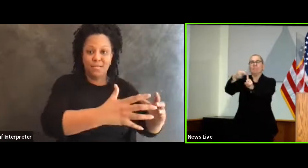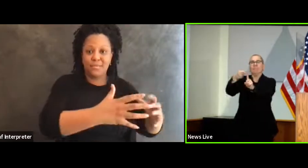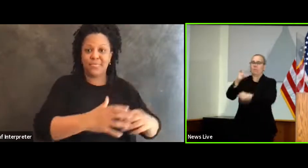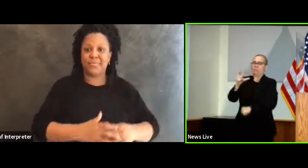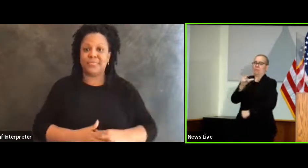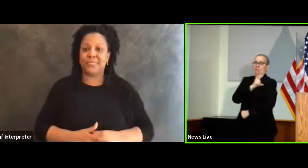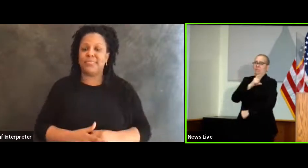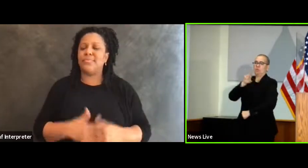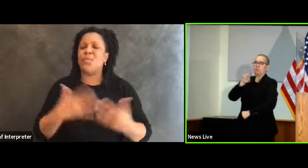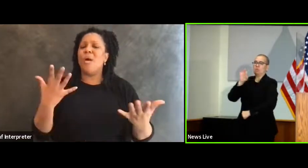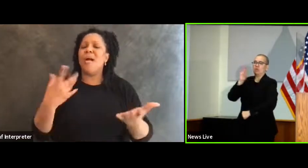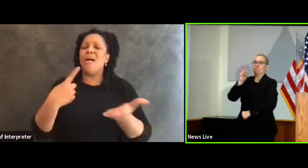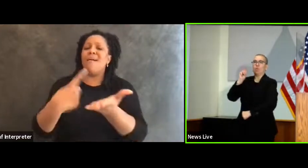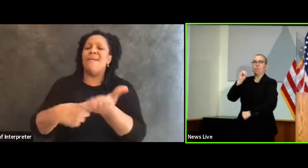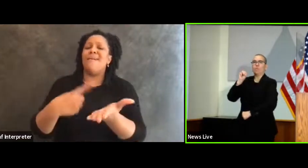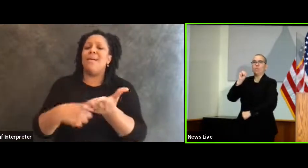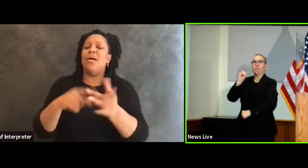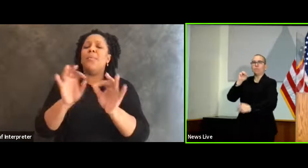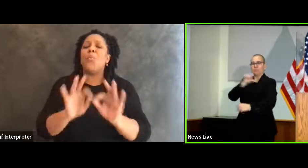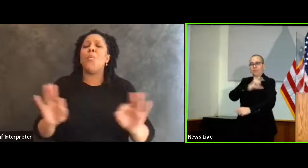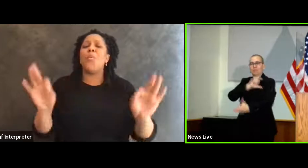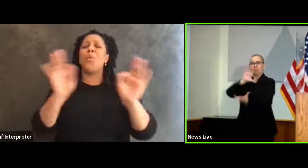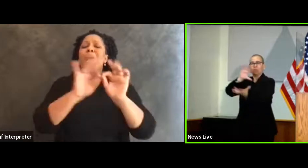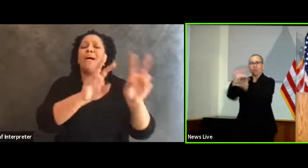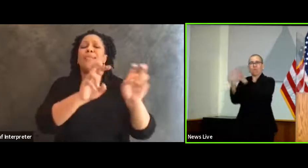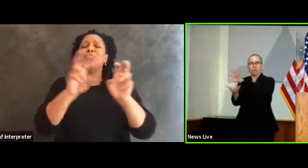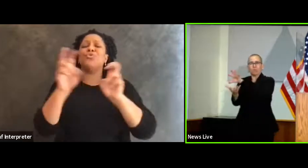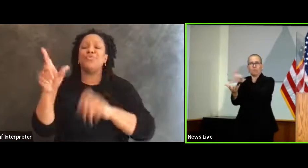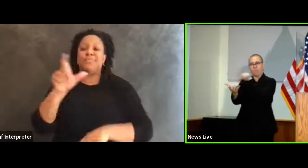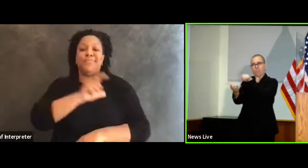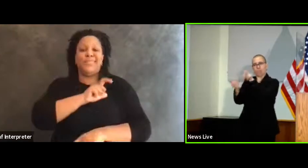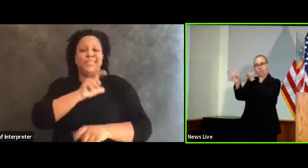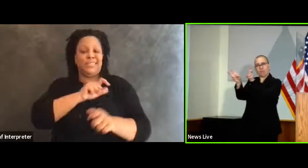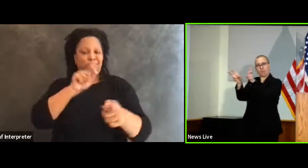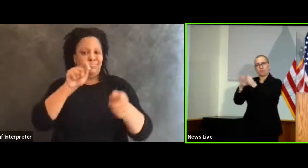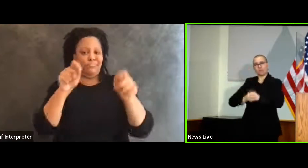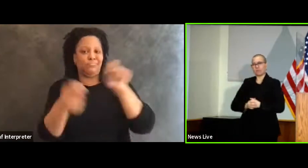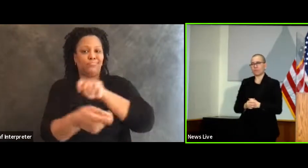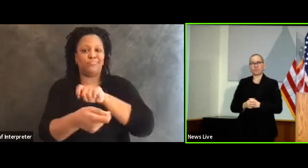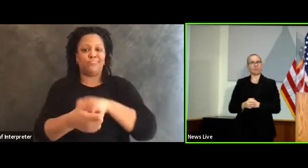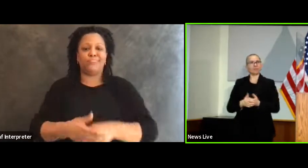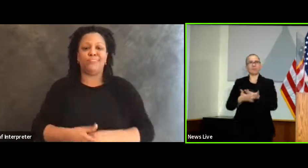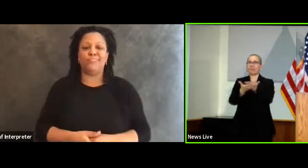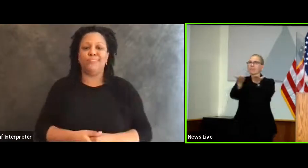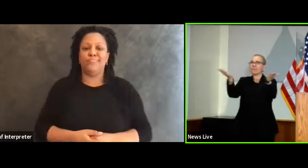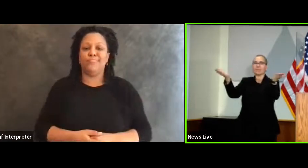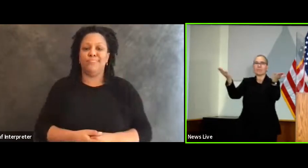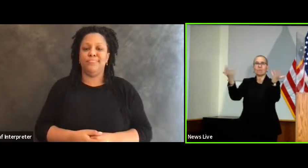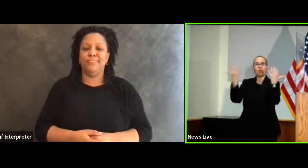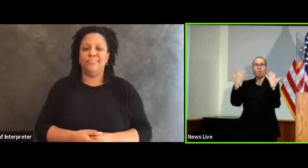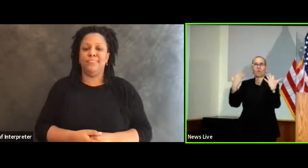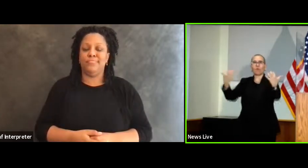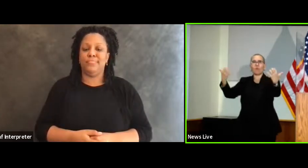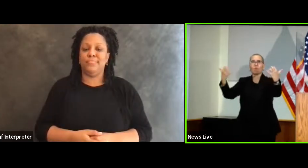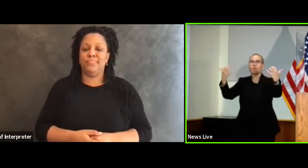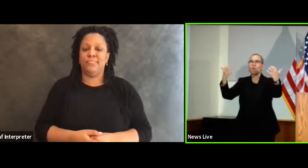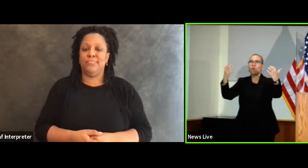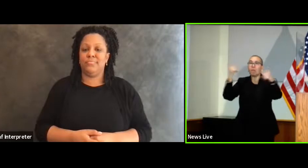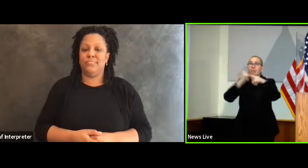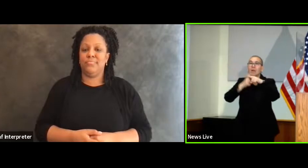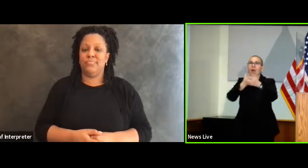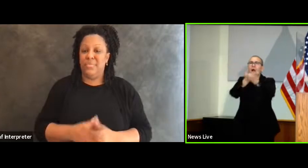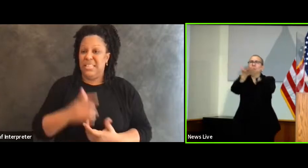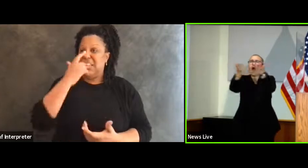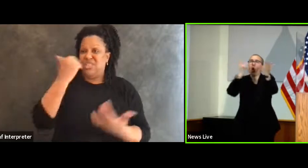It is really interesting whenever we come to a place like this and talk to Minnesotans about an issue that is so